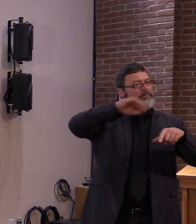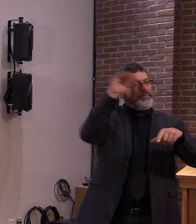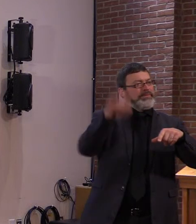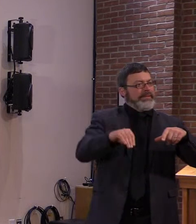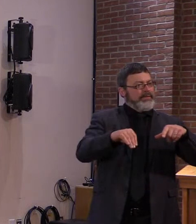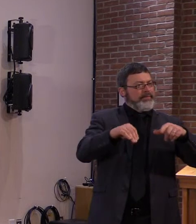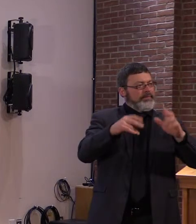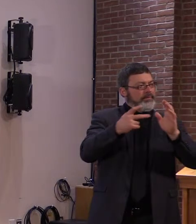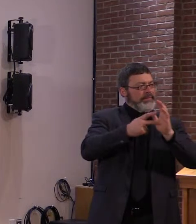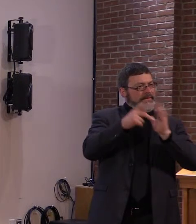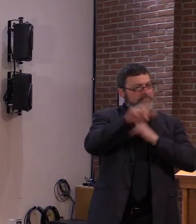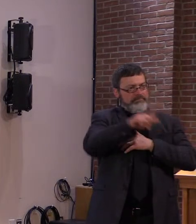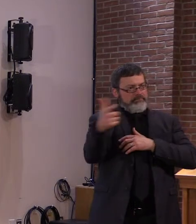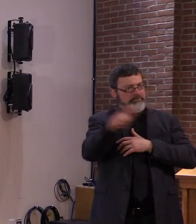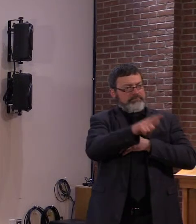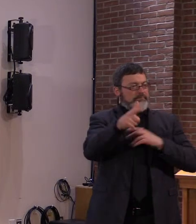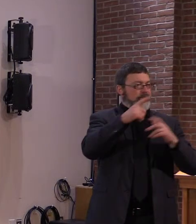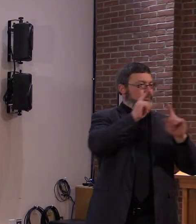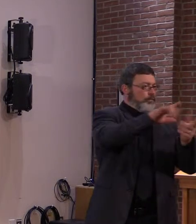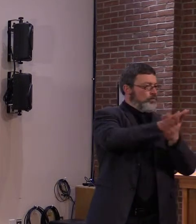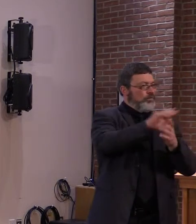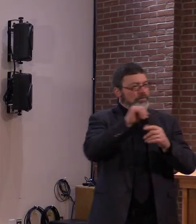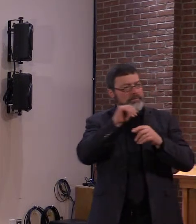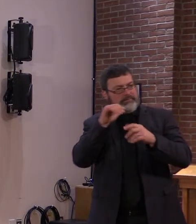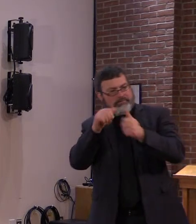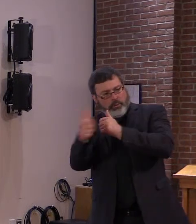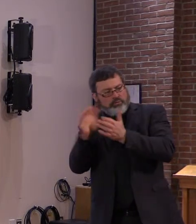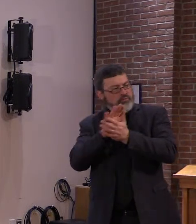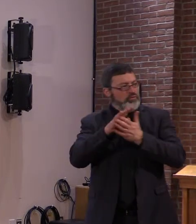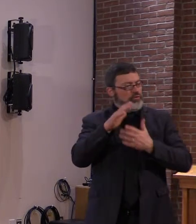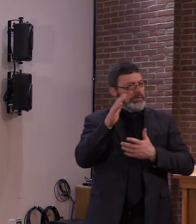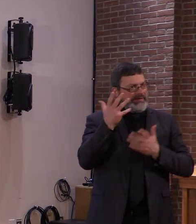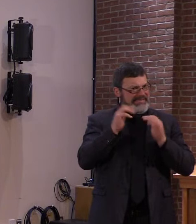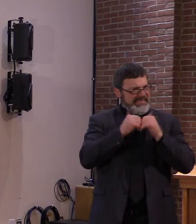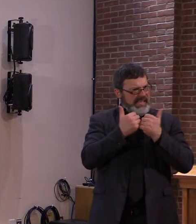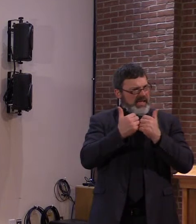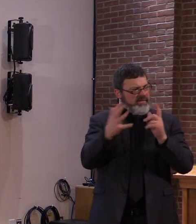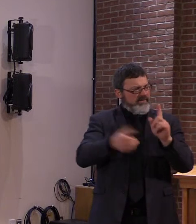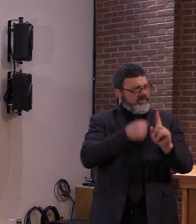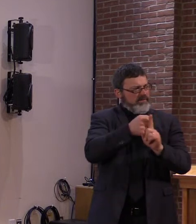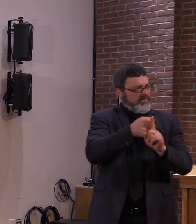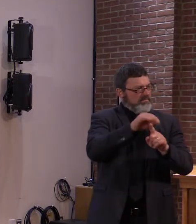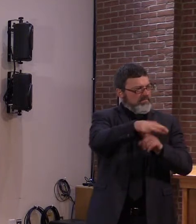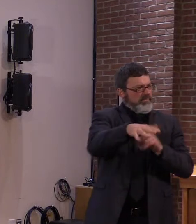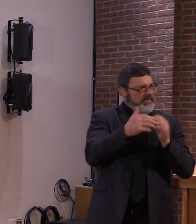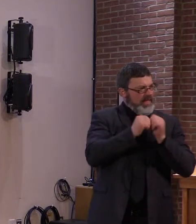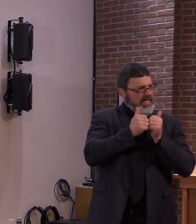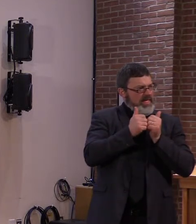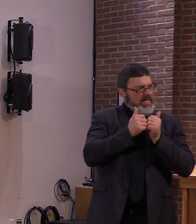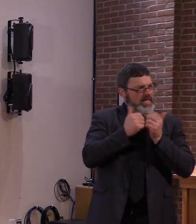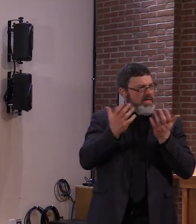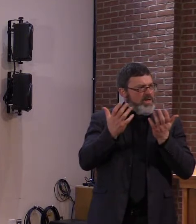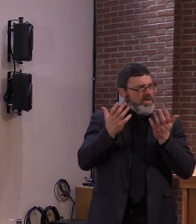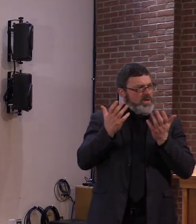in the week? And, aren't you providing false hope, and isn't this premature? Yeah, I don't think it's false